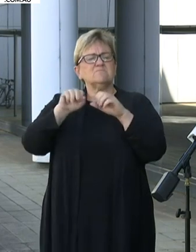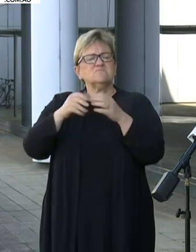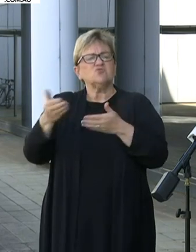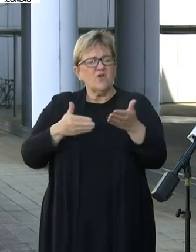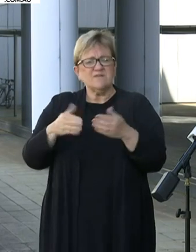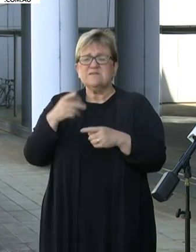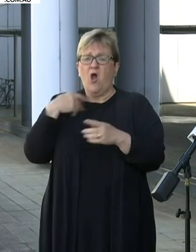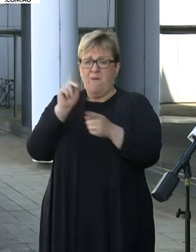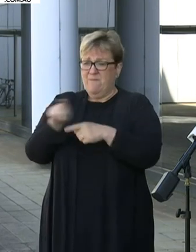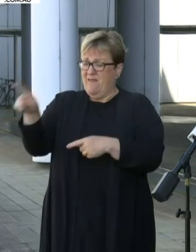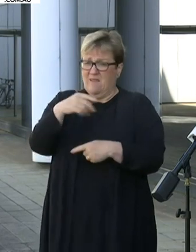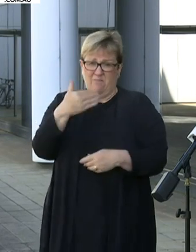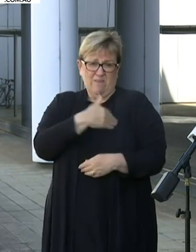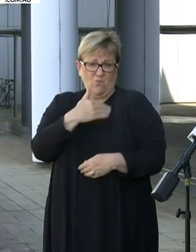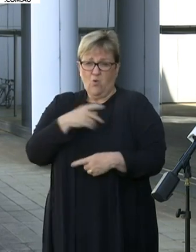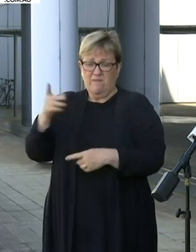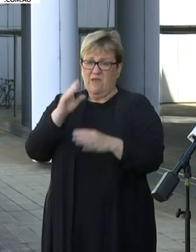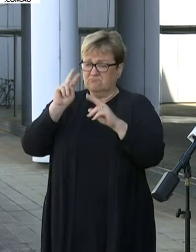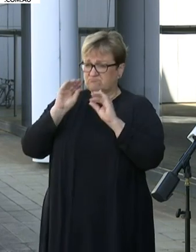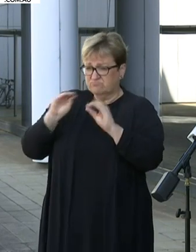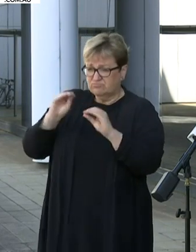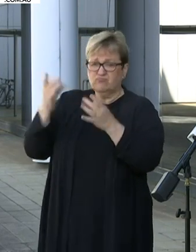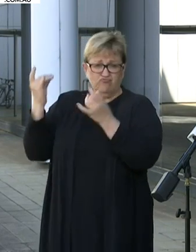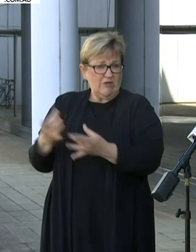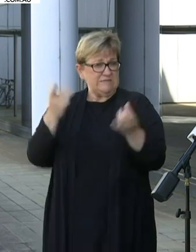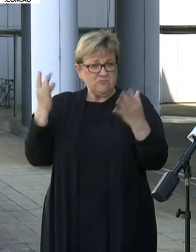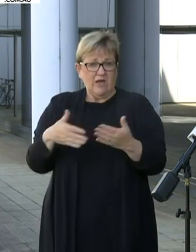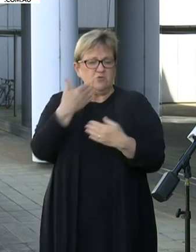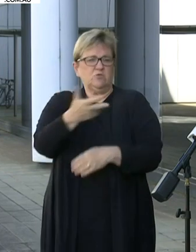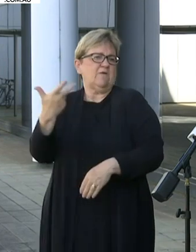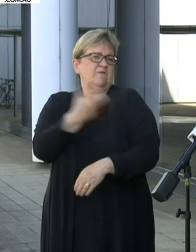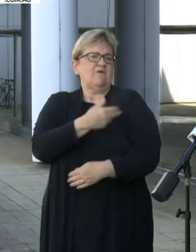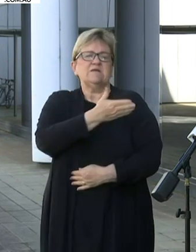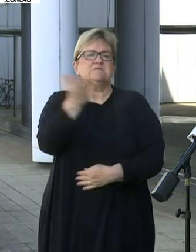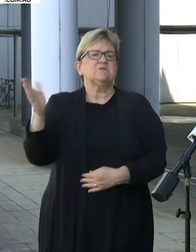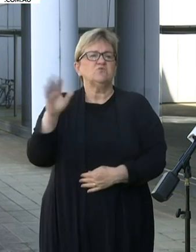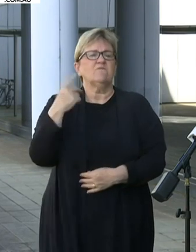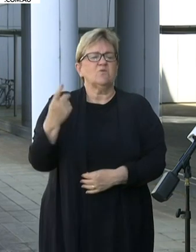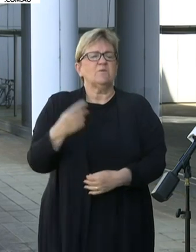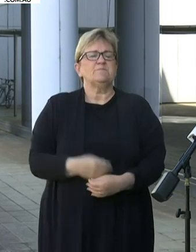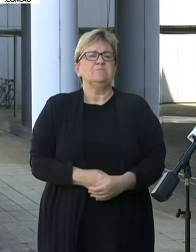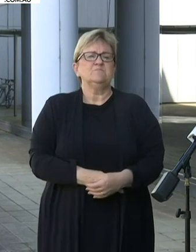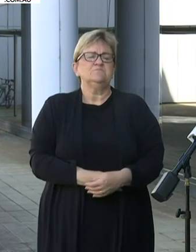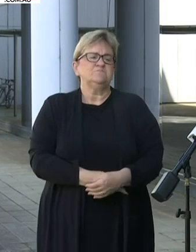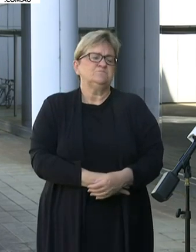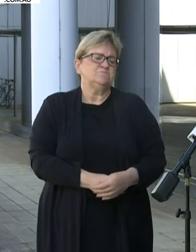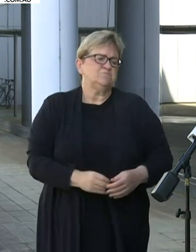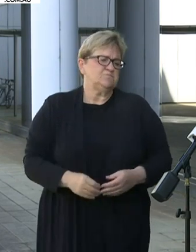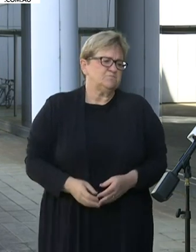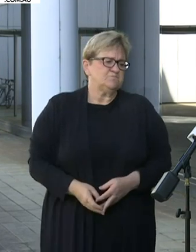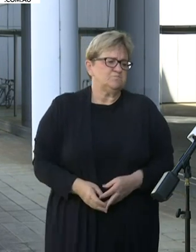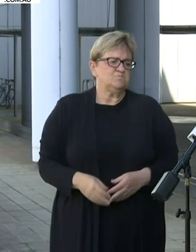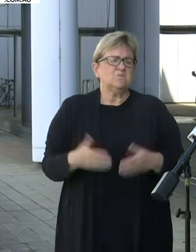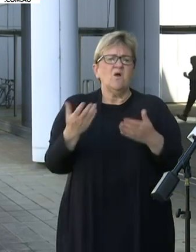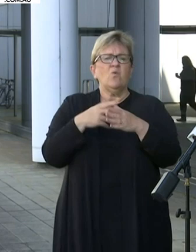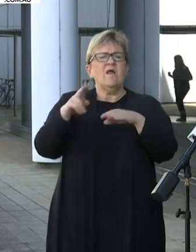and having met with them this morning, they're all ready to go, and everything's arranged. As